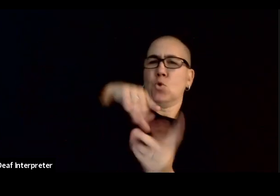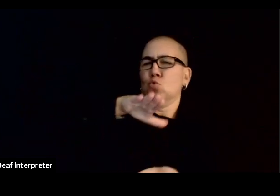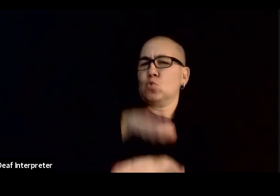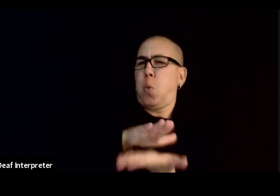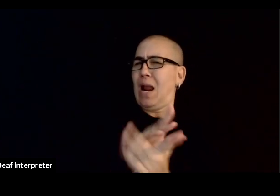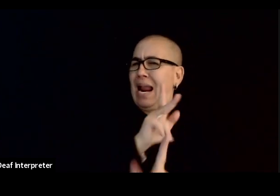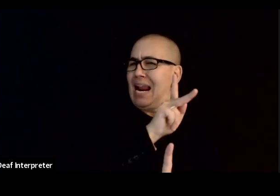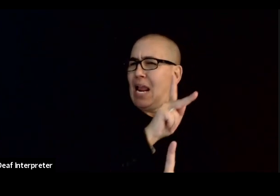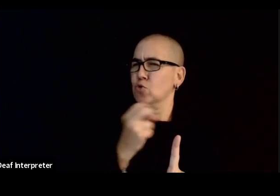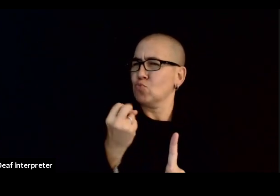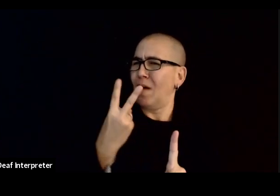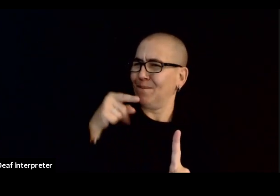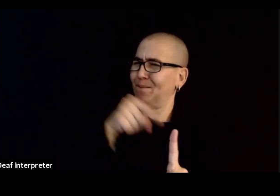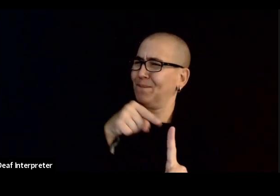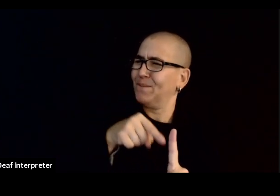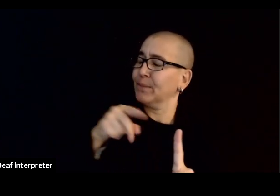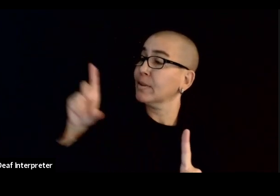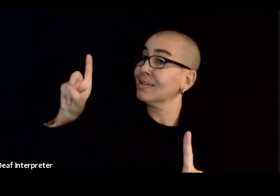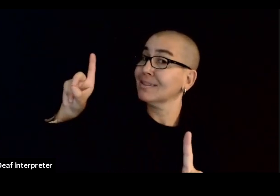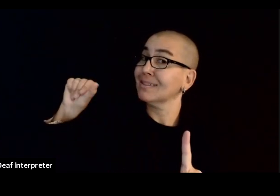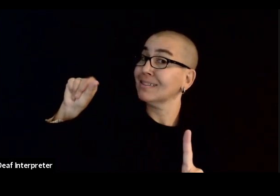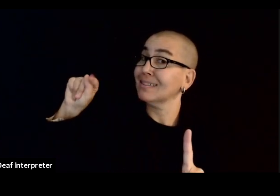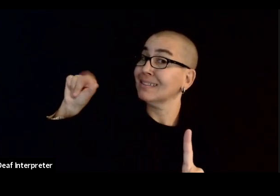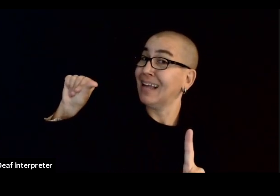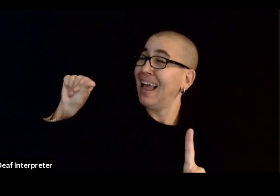colleges. Do you know when that will be ready?